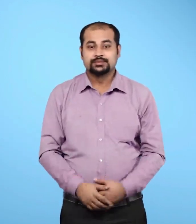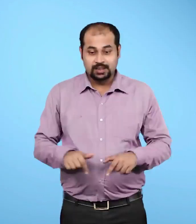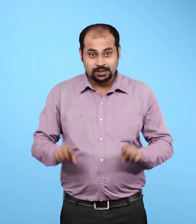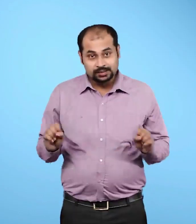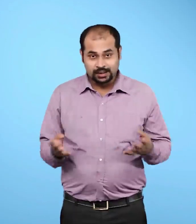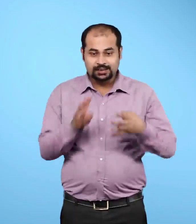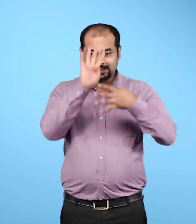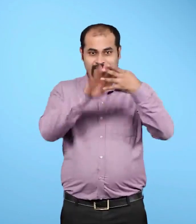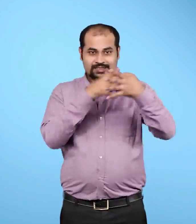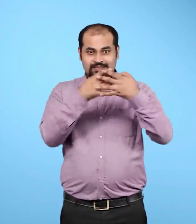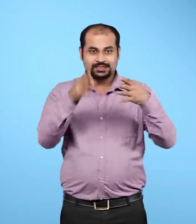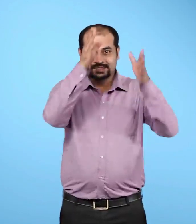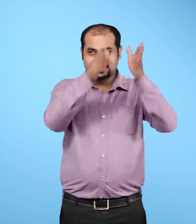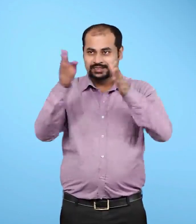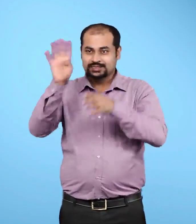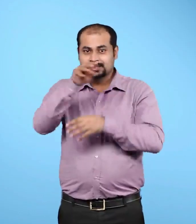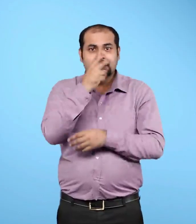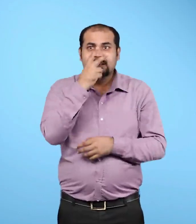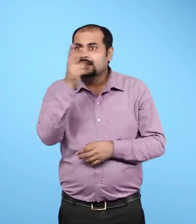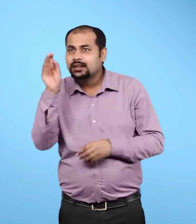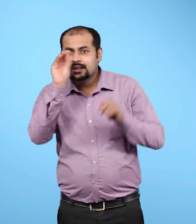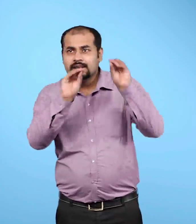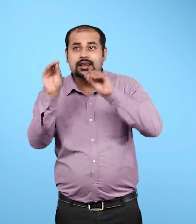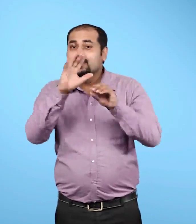Let's read this table row-wise.